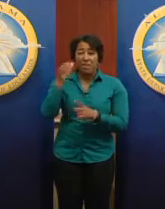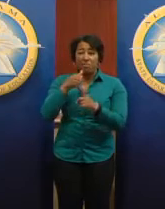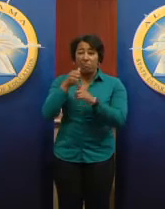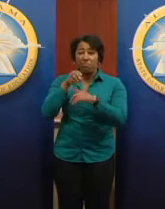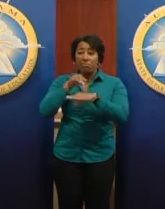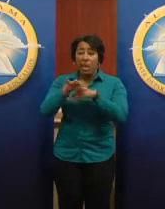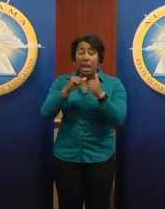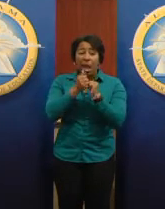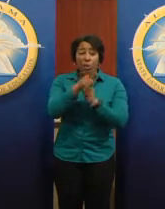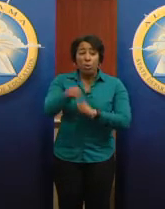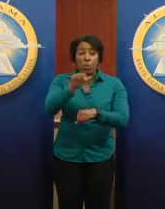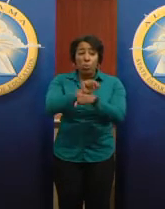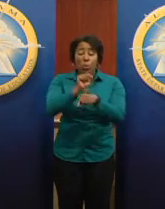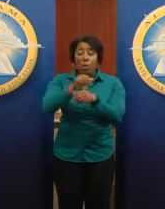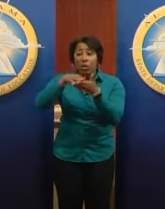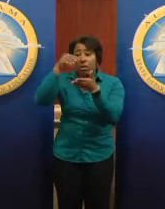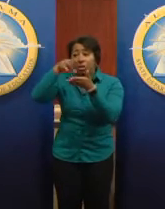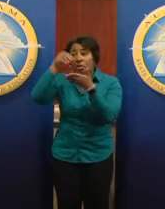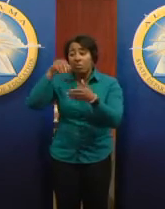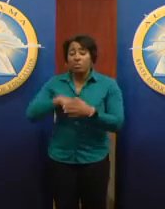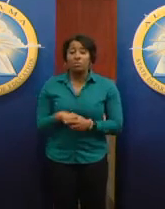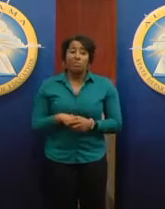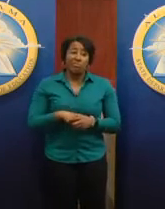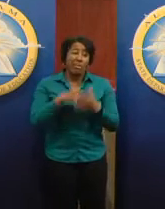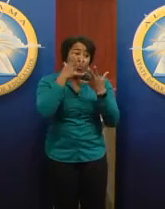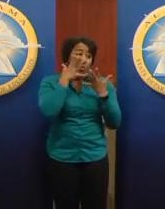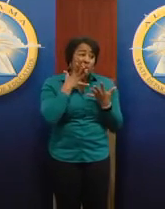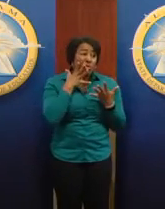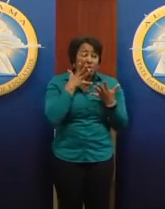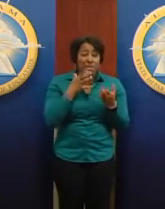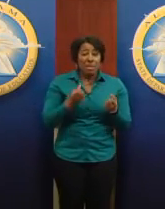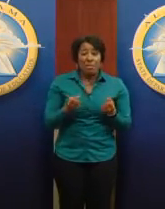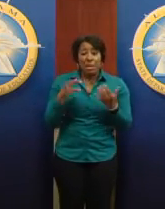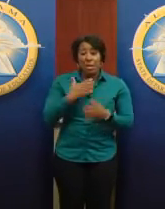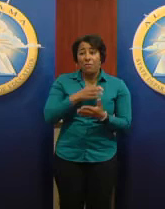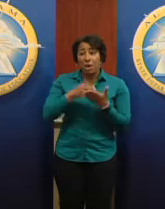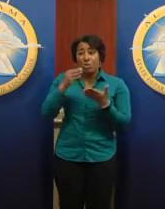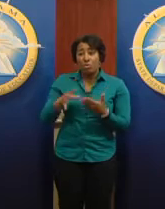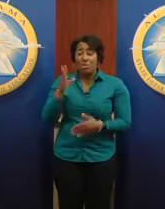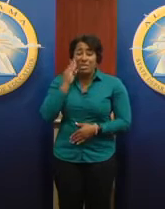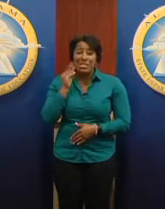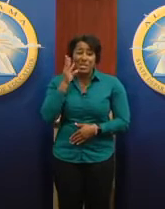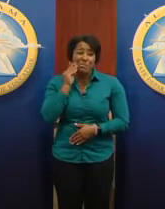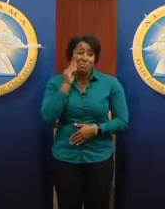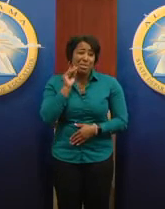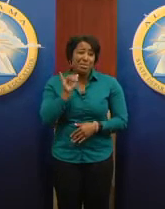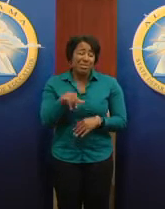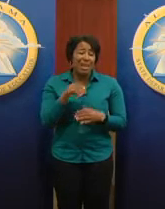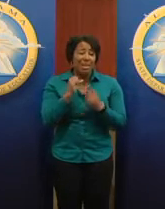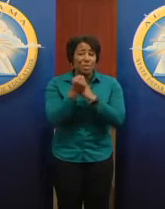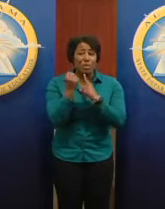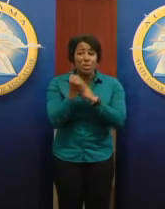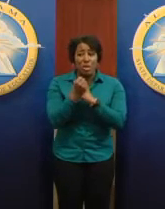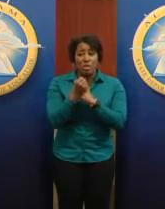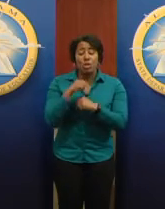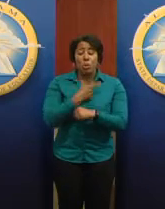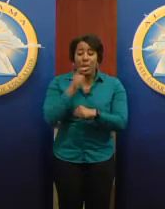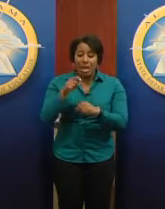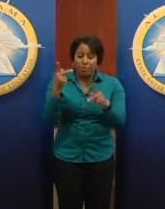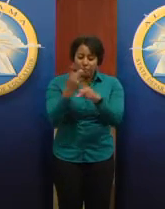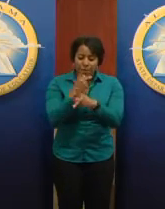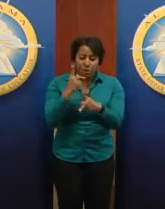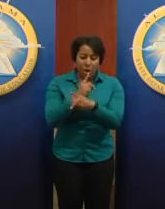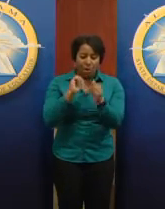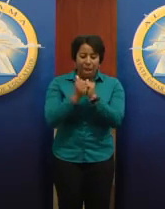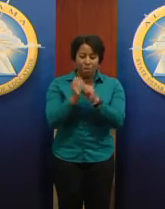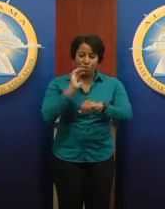And that is, unfortunately, the situation that a lot of our students are dealing with. So we've got to do more and more to get them access at